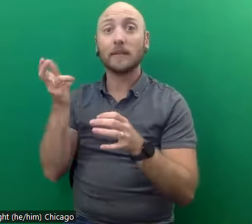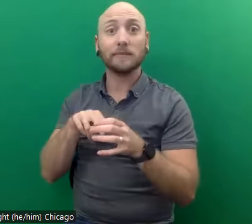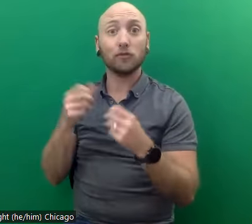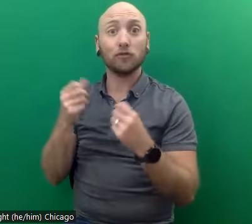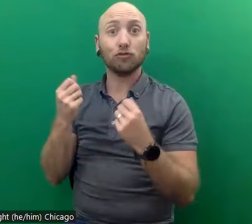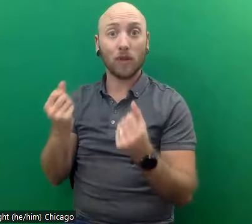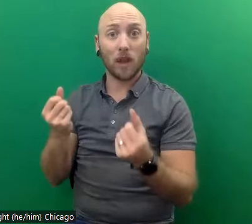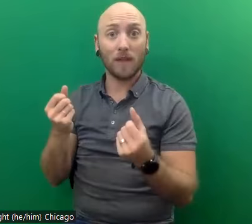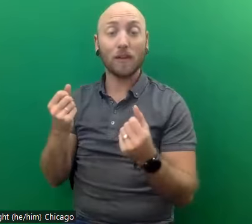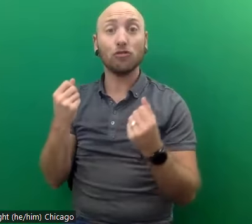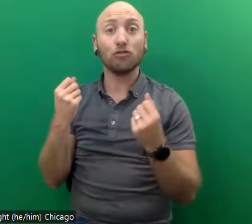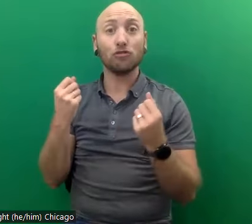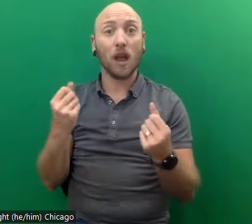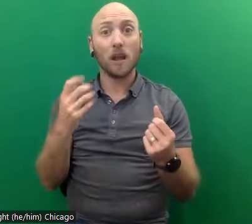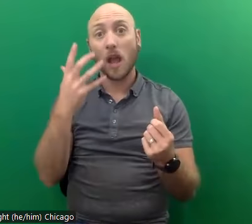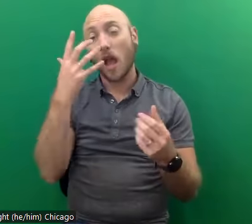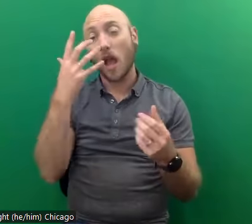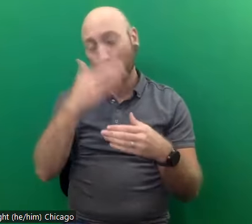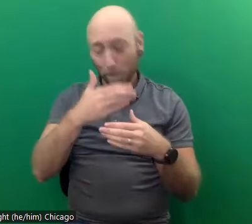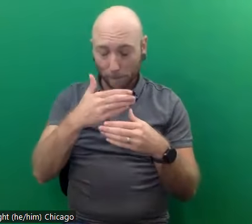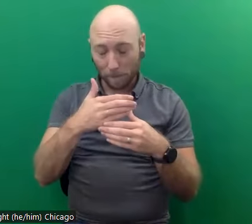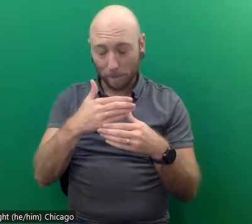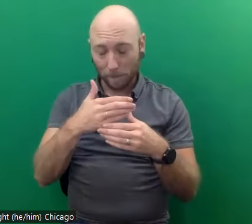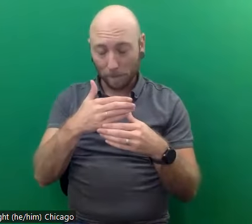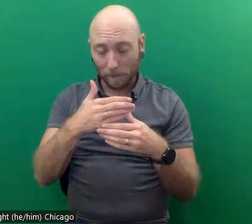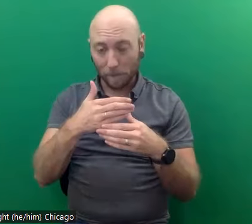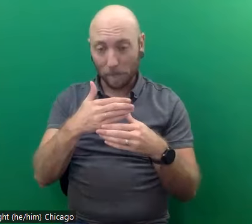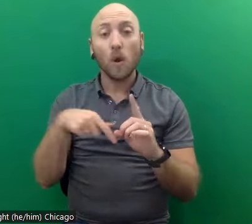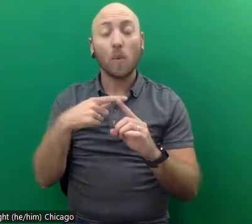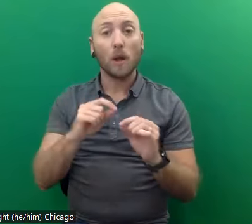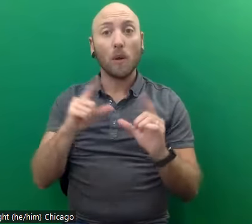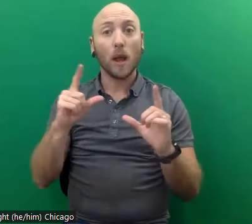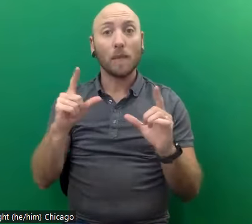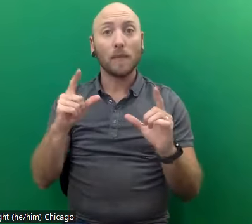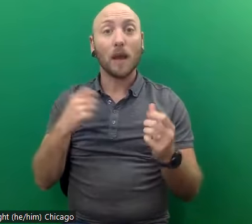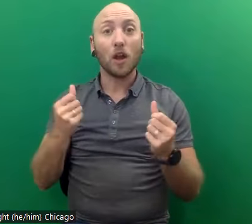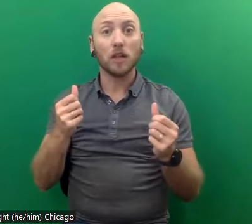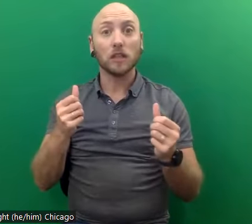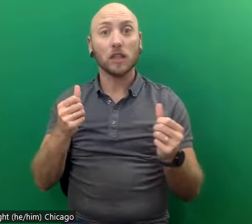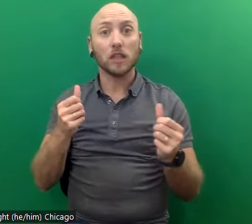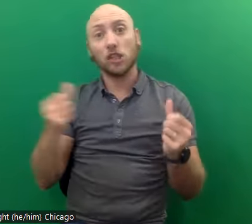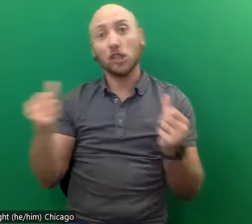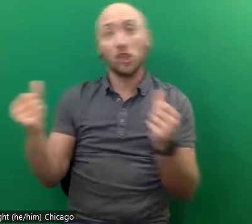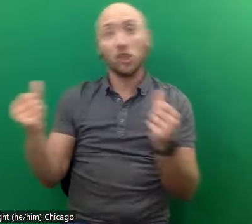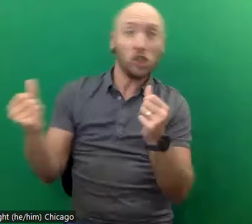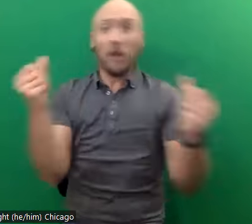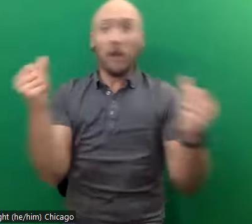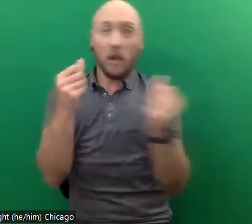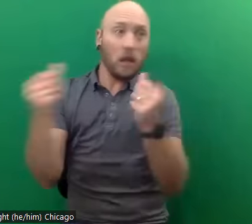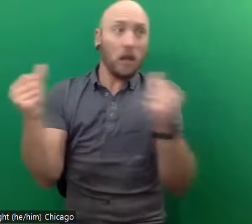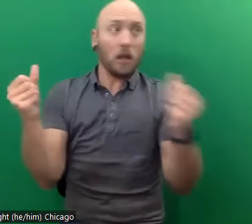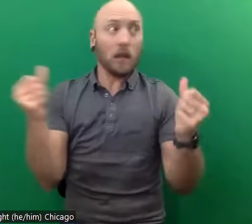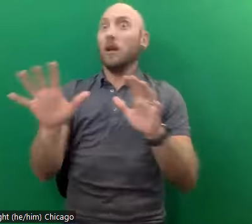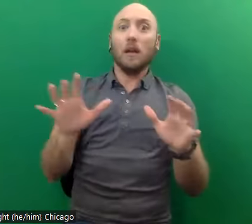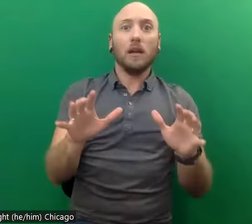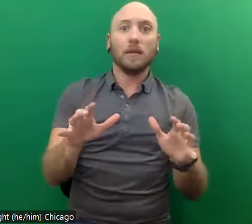next thing I knew, when I woke up, my car was shaking uncontrollably, and I didn't know what I hit until the state troopers told me I slammed